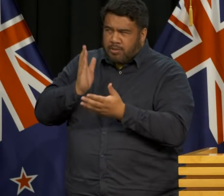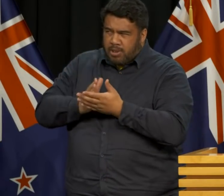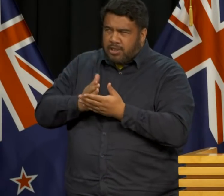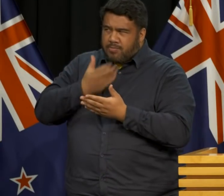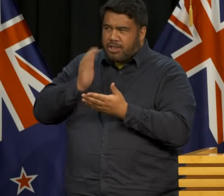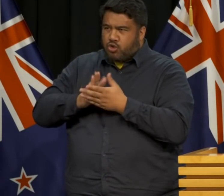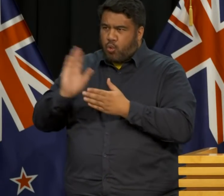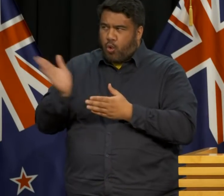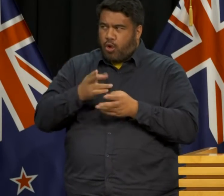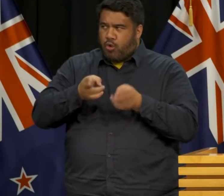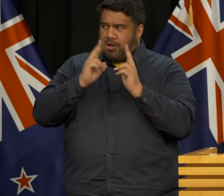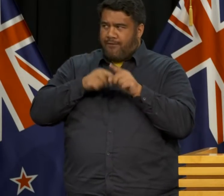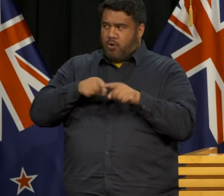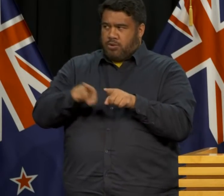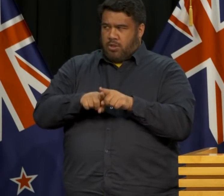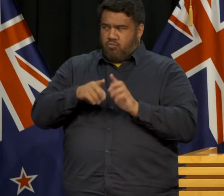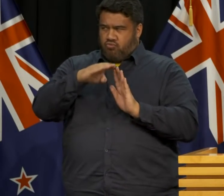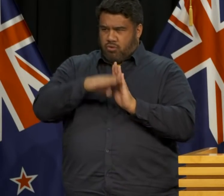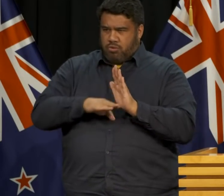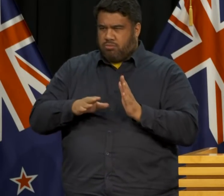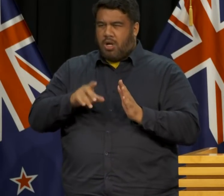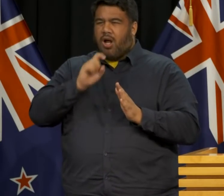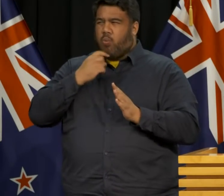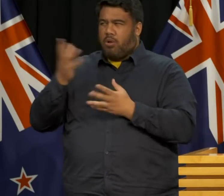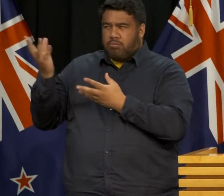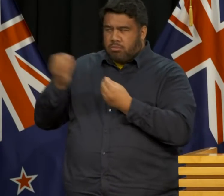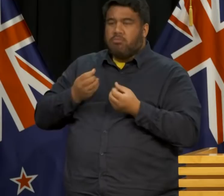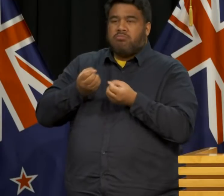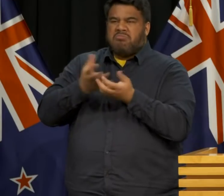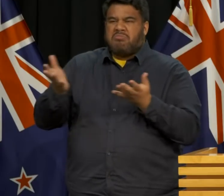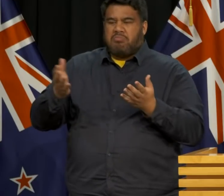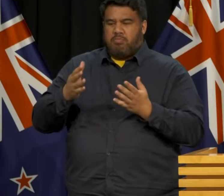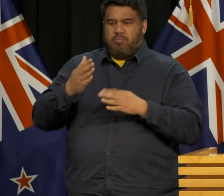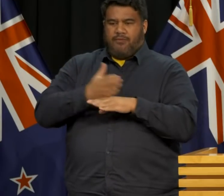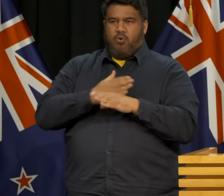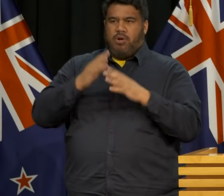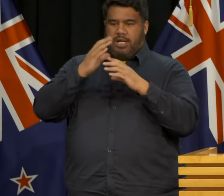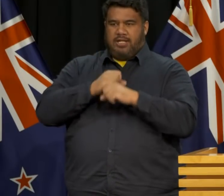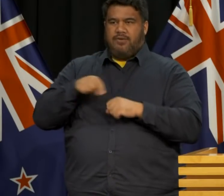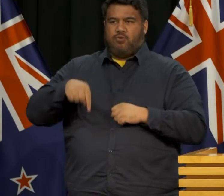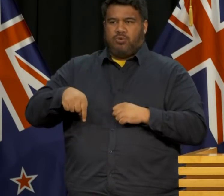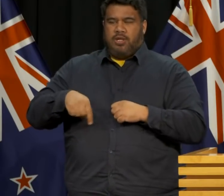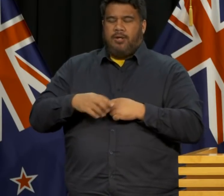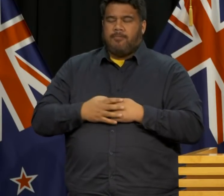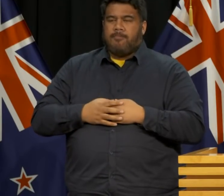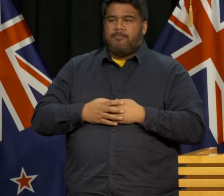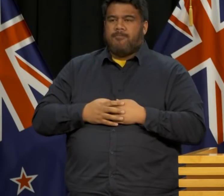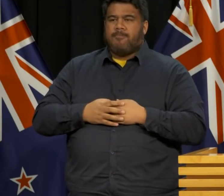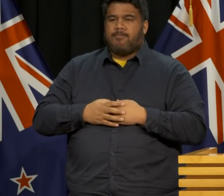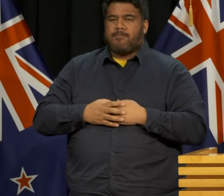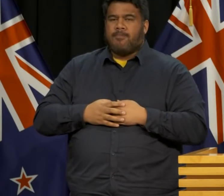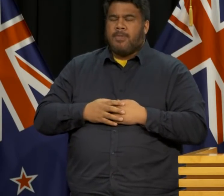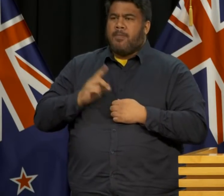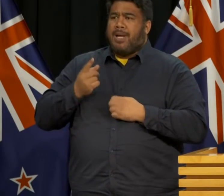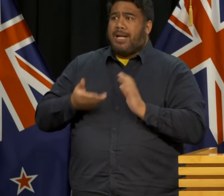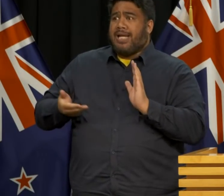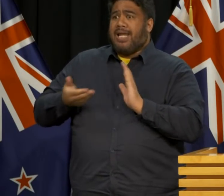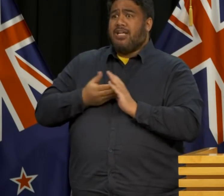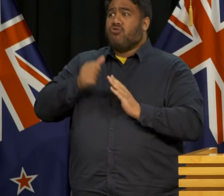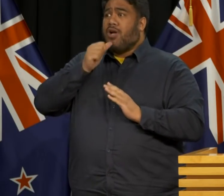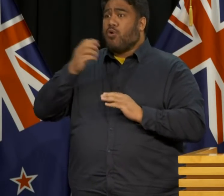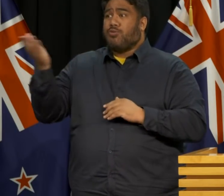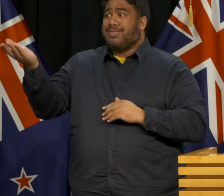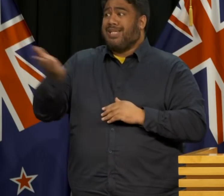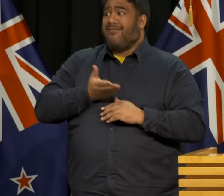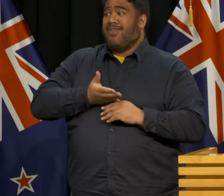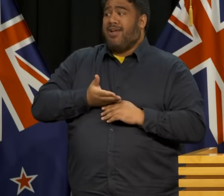being applied consistently. So I'll get further advice on that before the end of the day, I would expect. But they shouldn't be having extra alcohol delivered